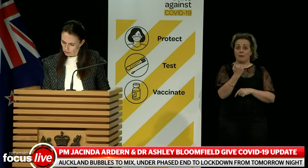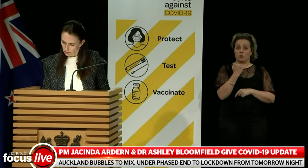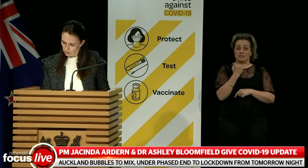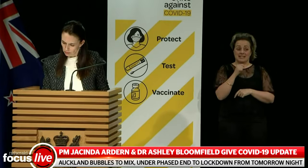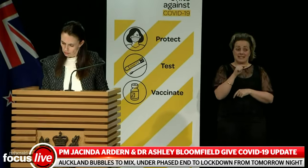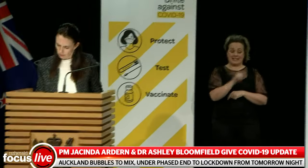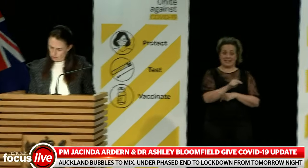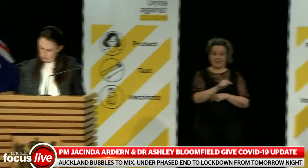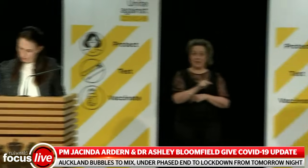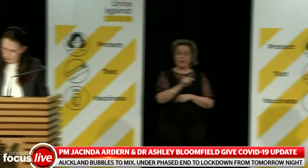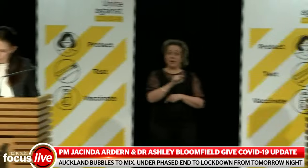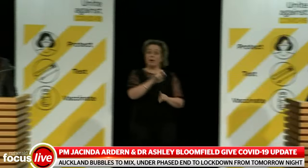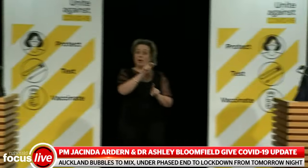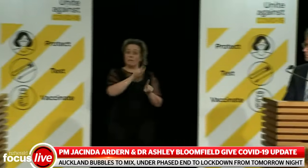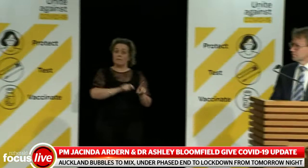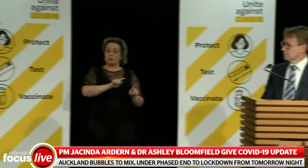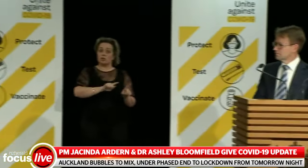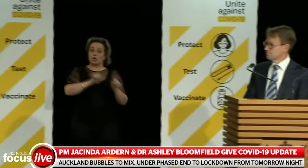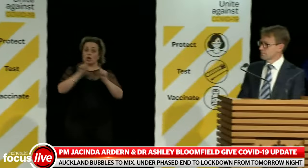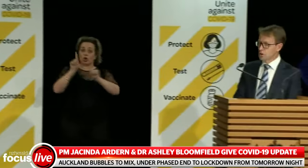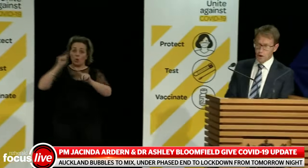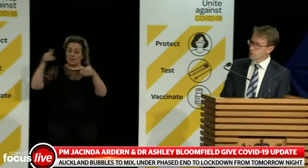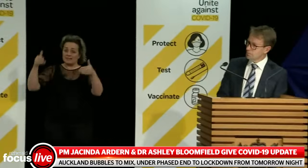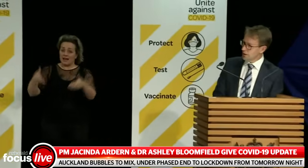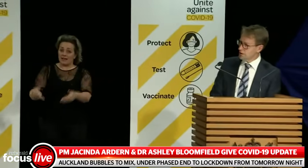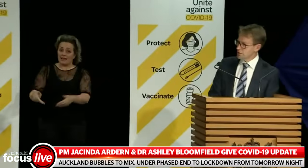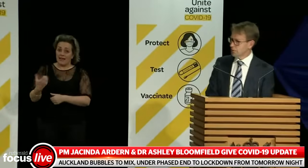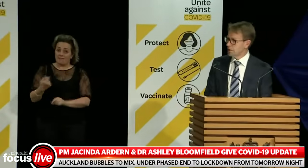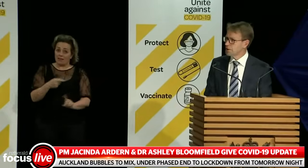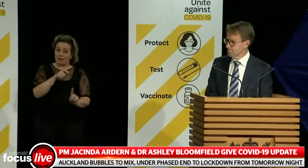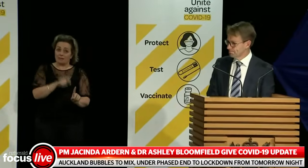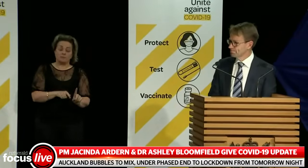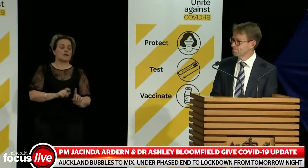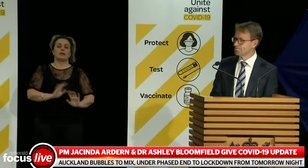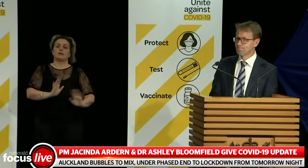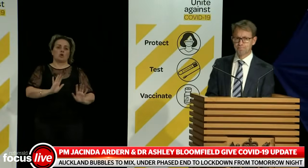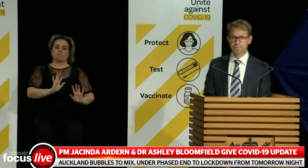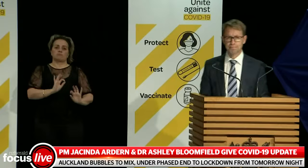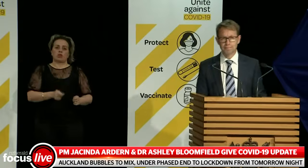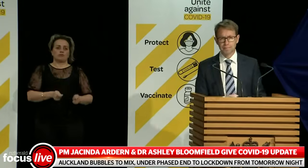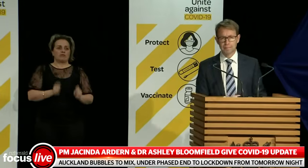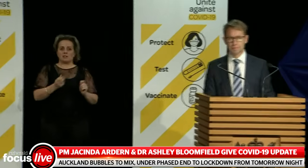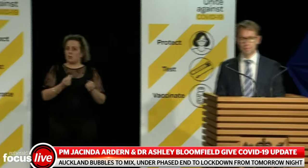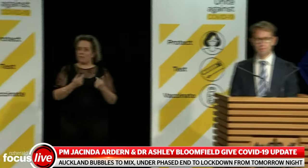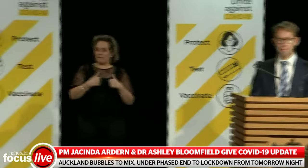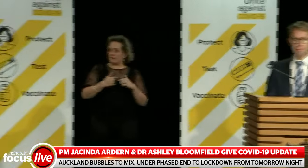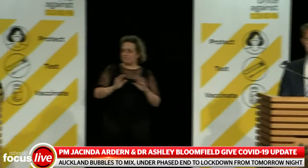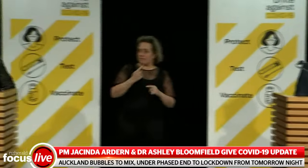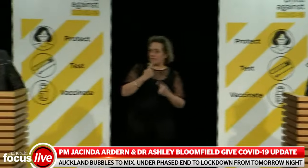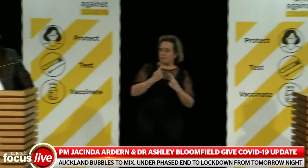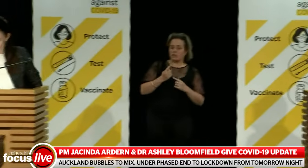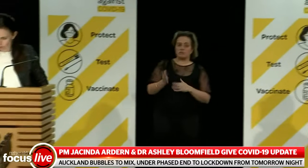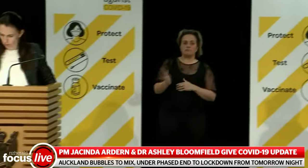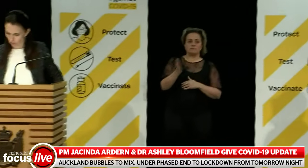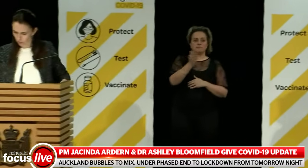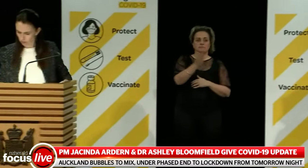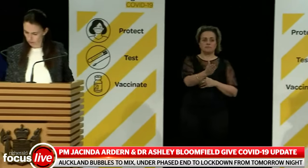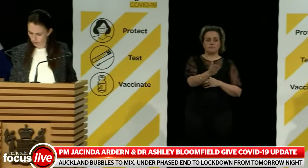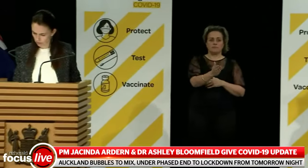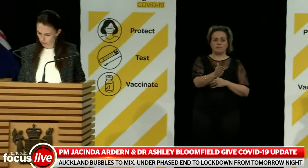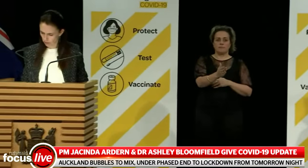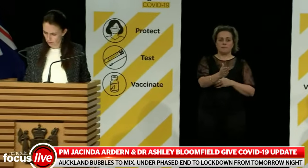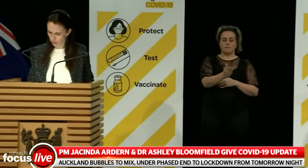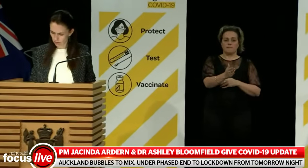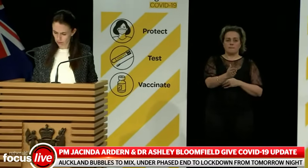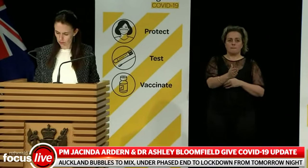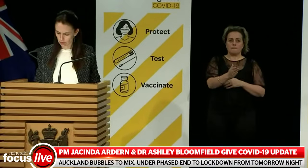they're infectious, having attended a tangi or free meal? No, that hasn't been raised. Yeah, Tova. Have the neonatal ICU exposure